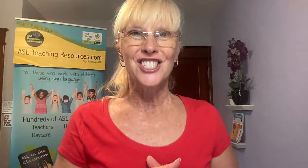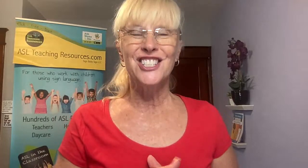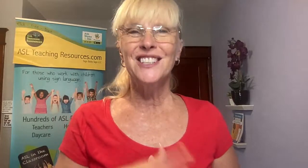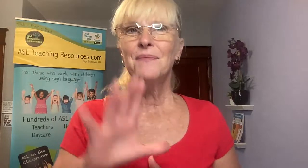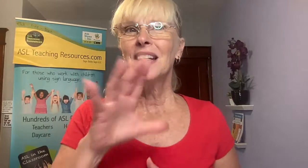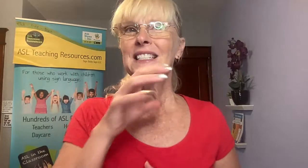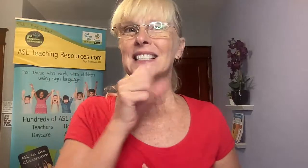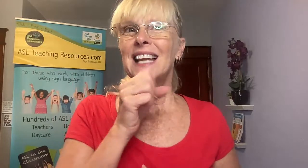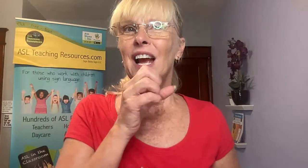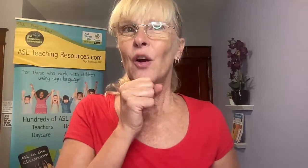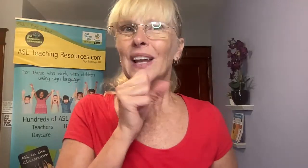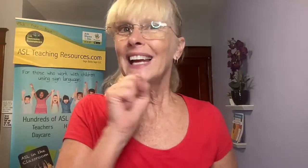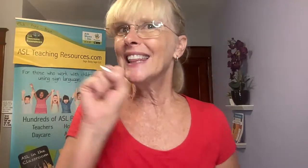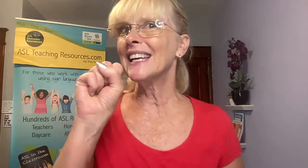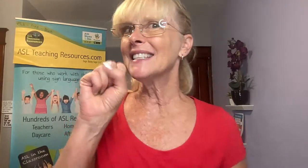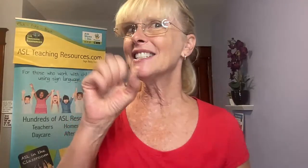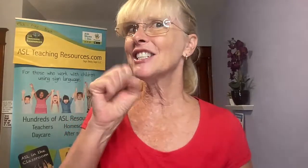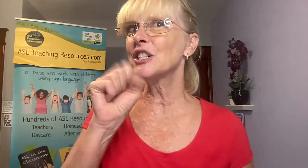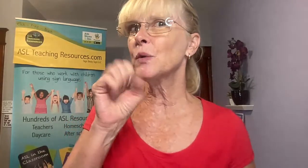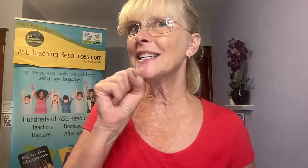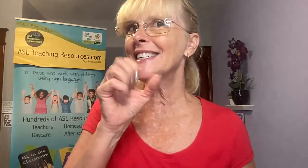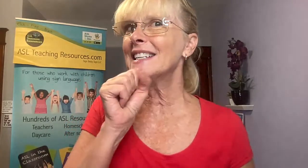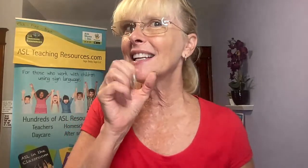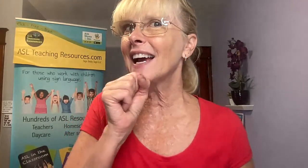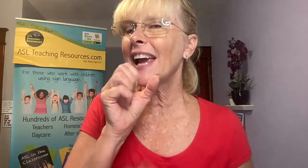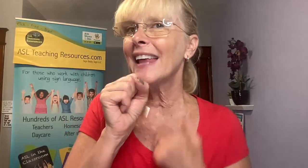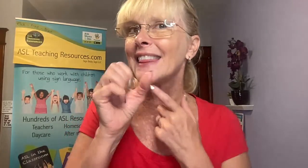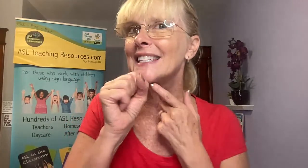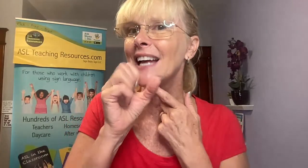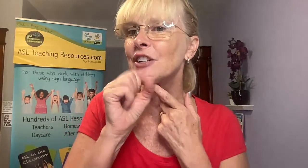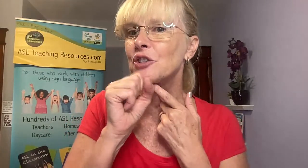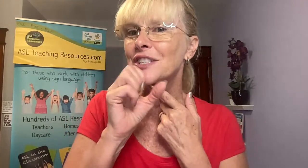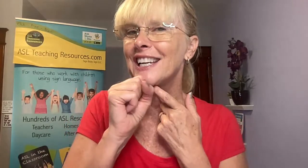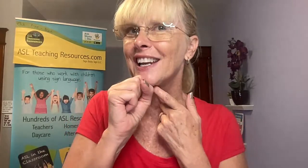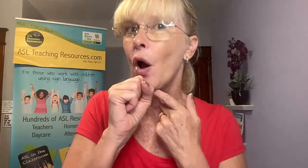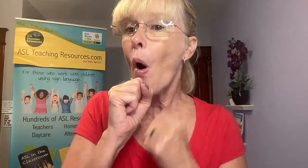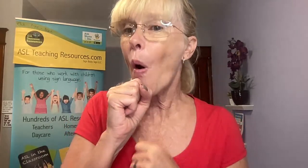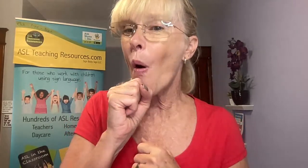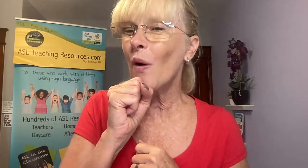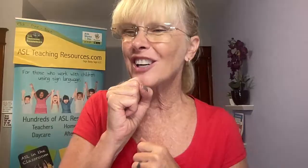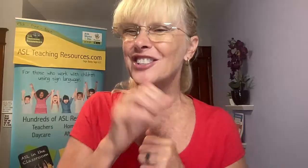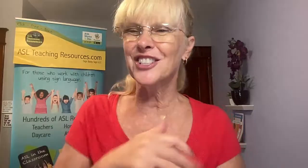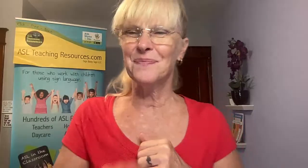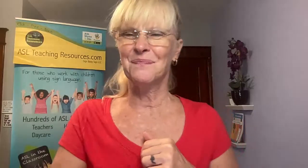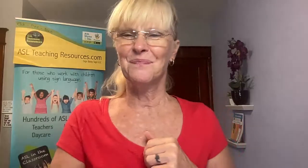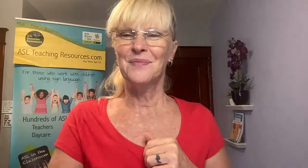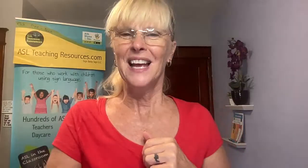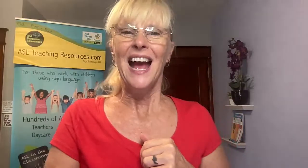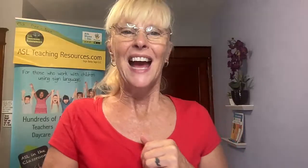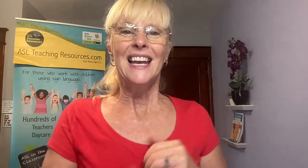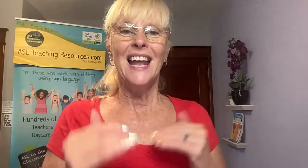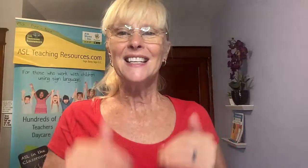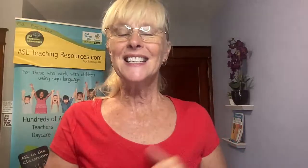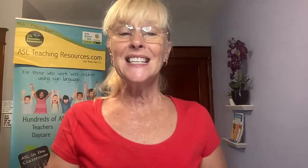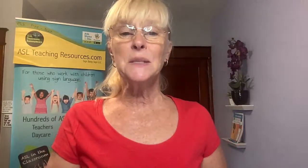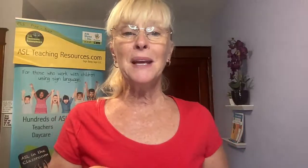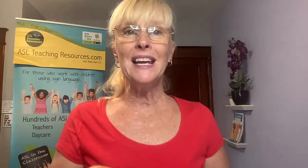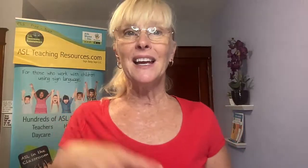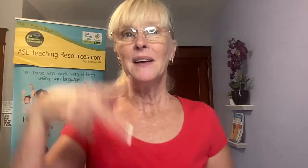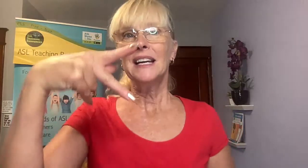Orange. Go like this. Just squeeze it like at this at your chin. Orange. Next is pink.